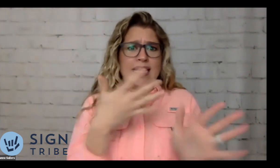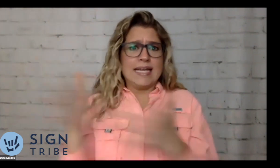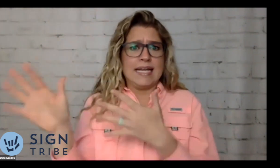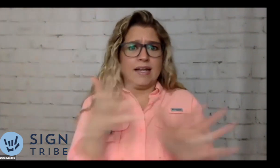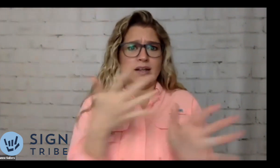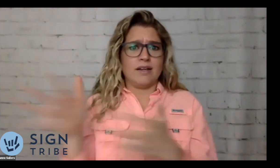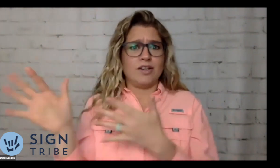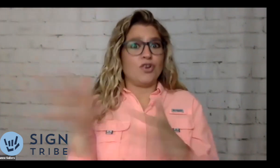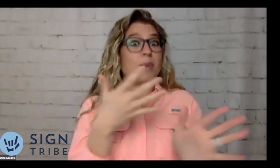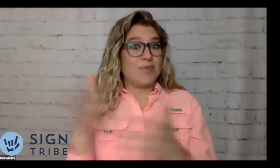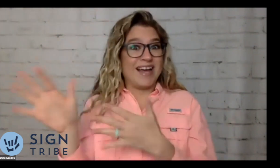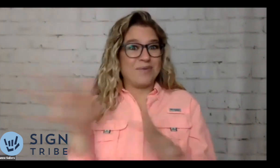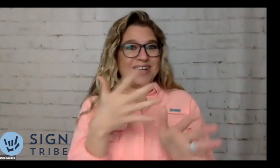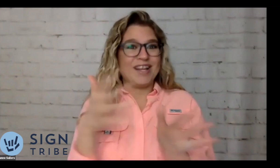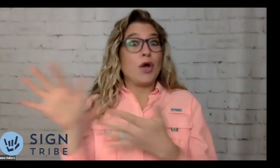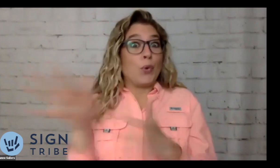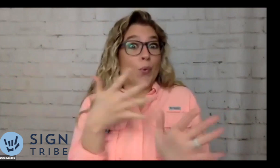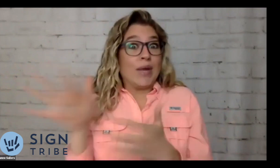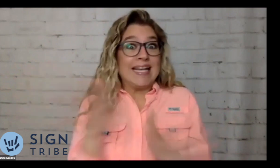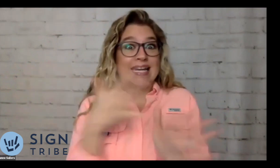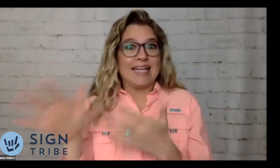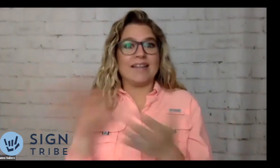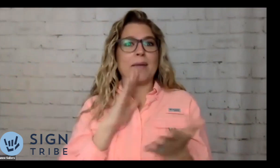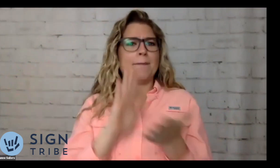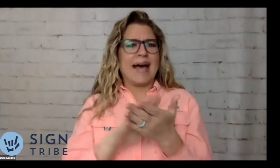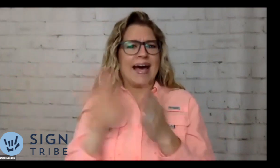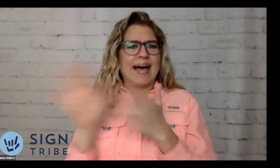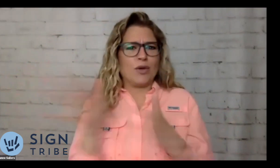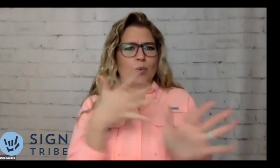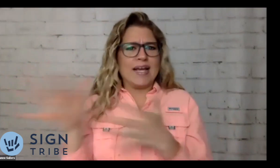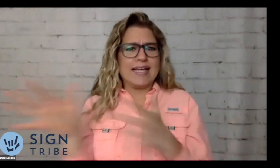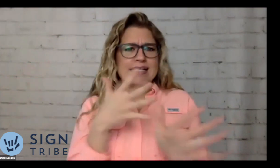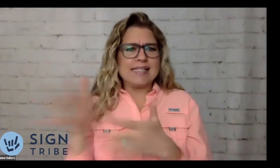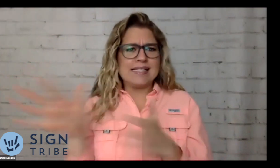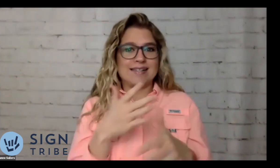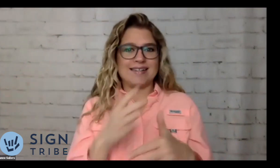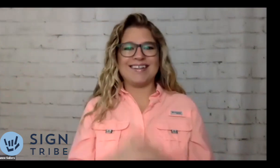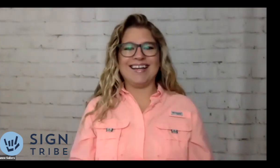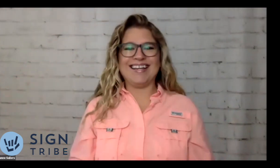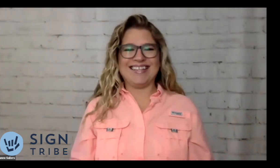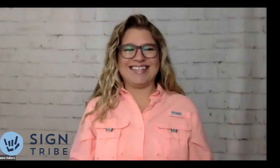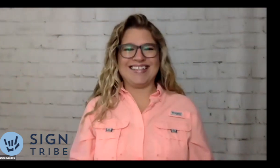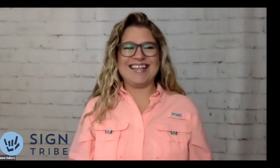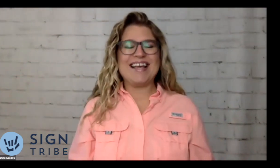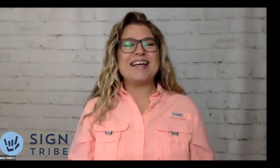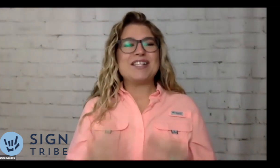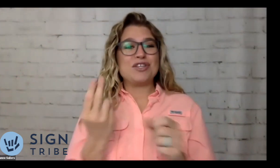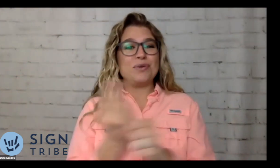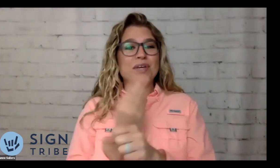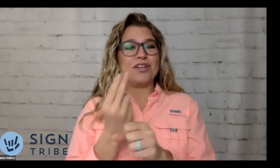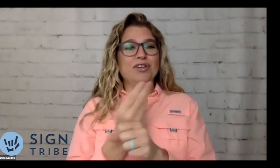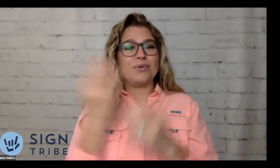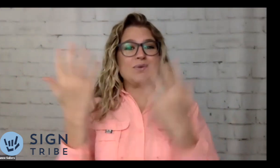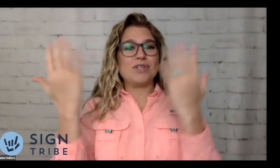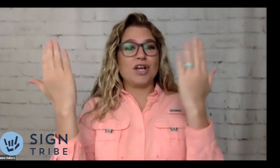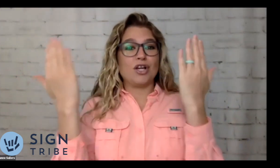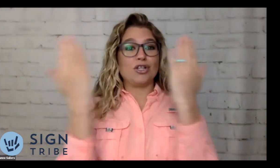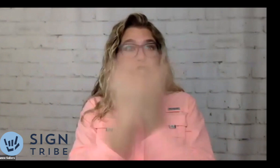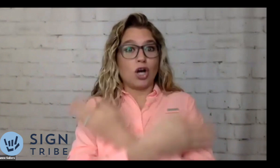Windy. Do you remember that one? Windy, like bad winds. So you can use dark